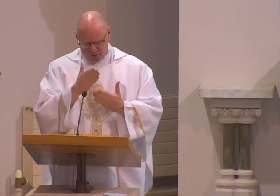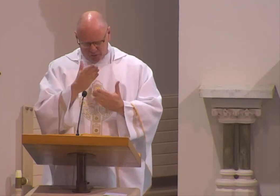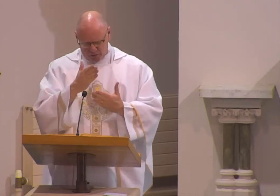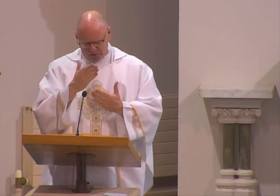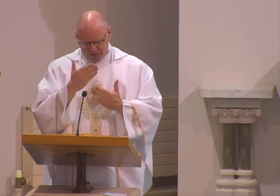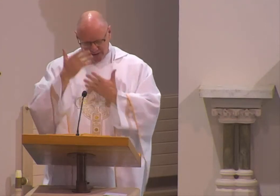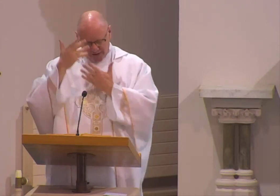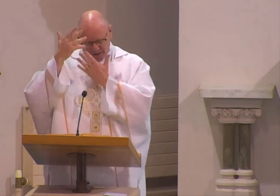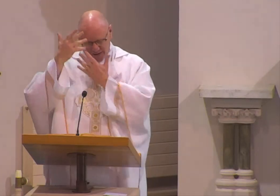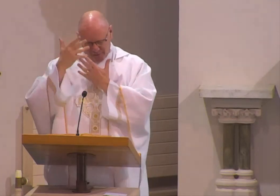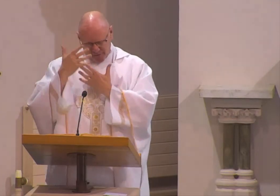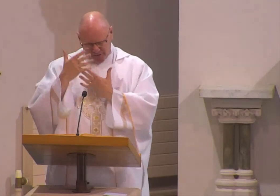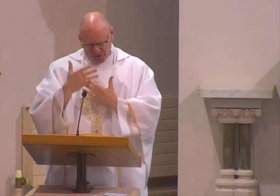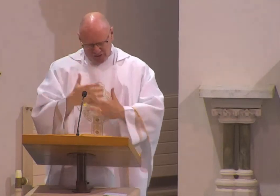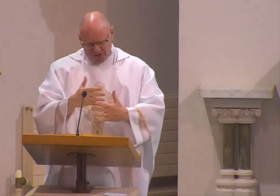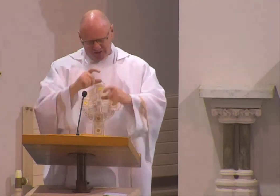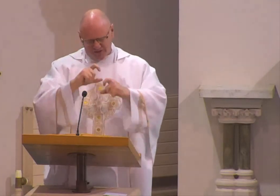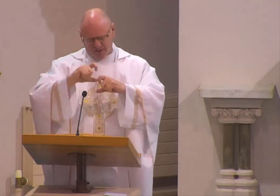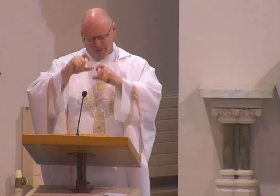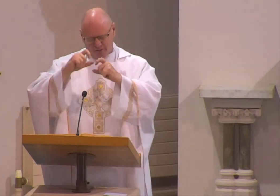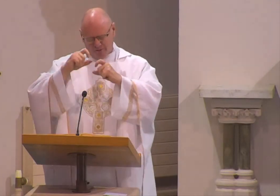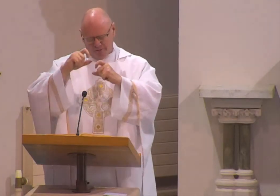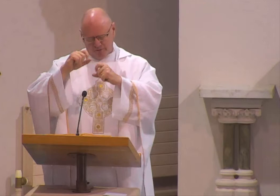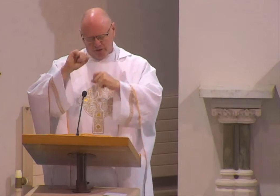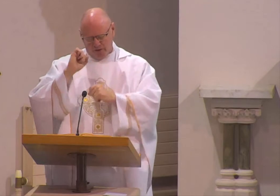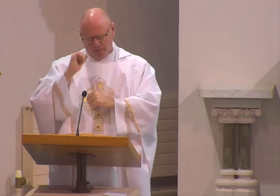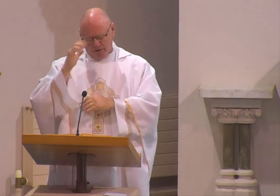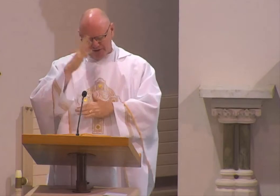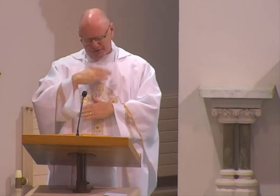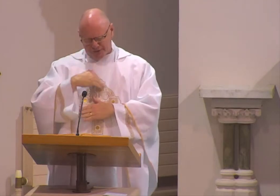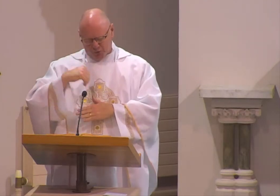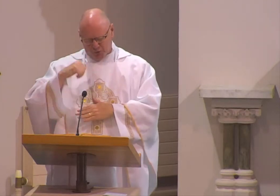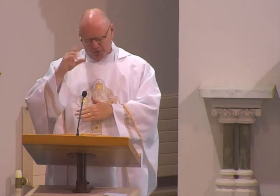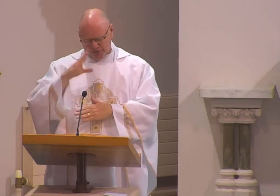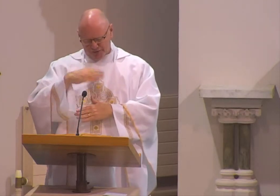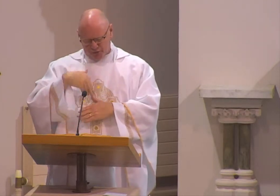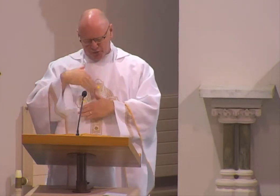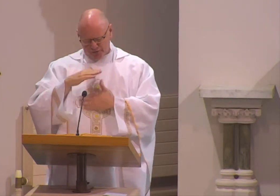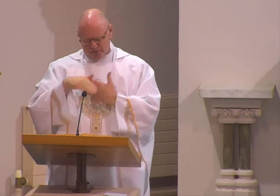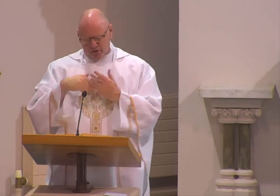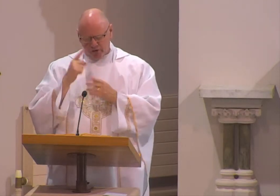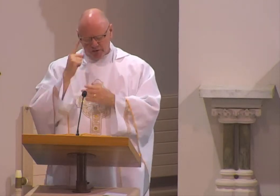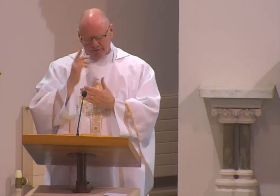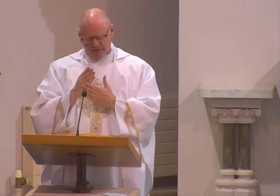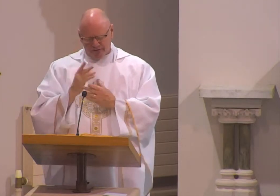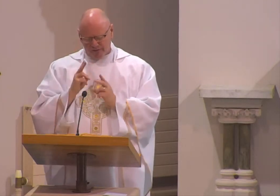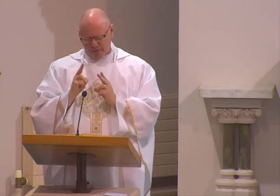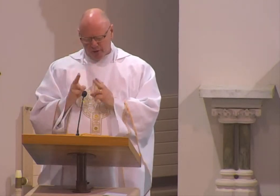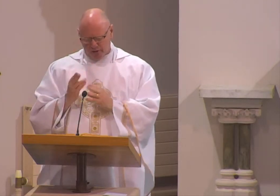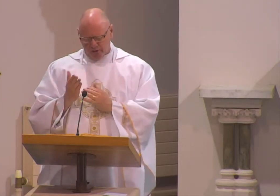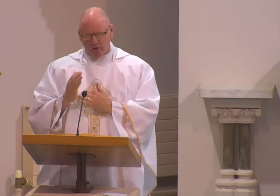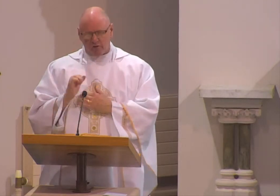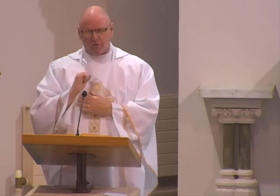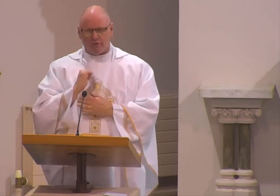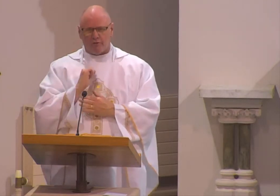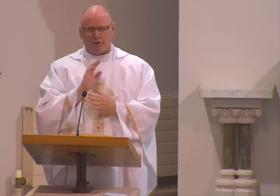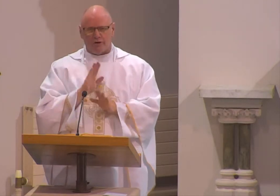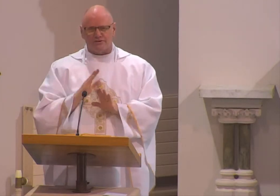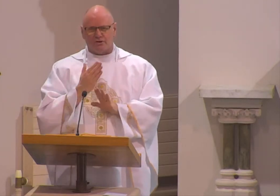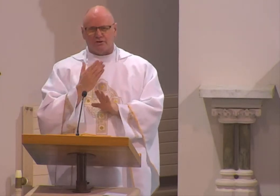Lord, and let perpetual light shine upon him. May his soul, the souls of all the faithful departed, through the mercy of